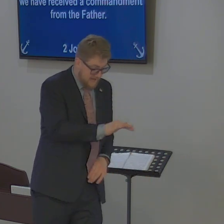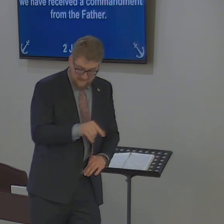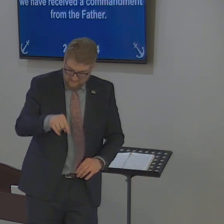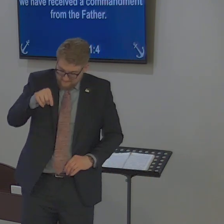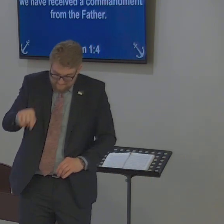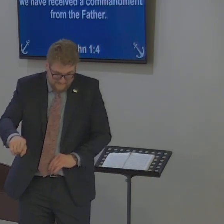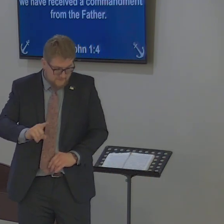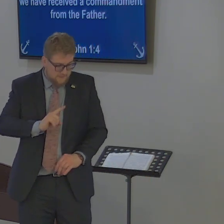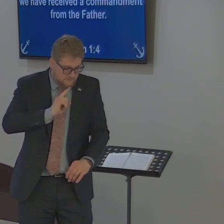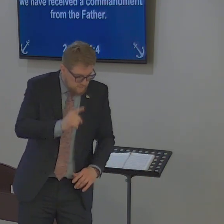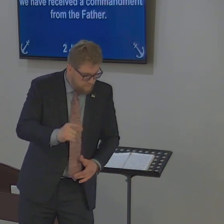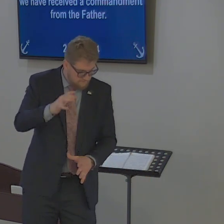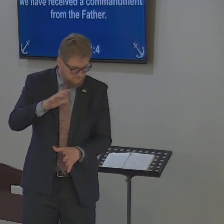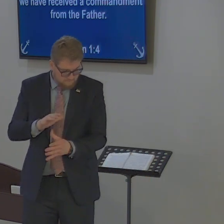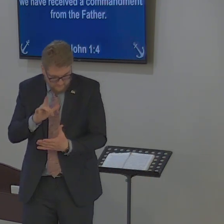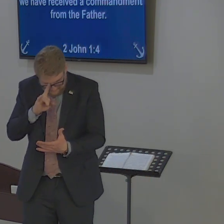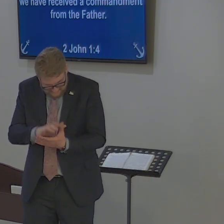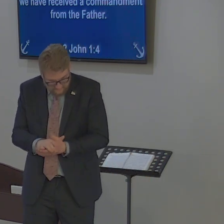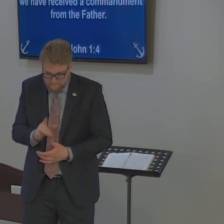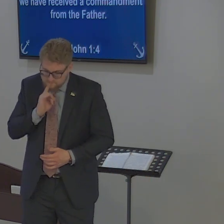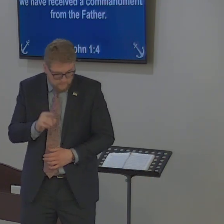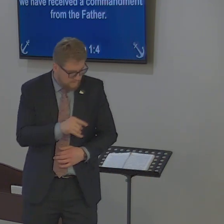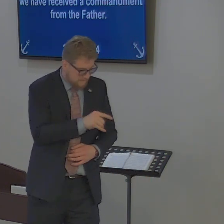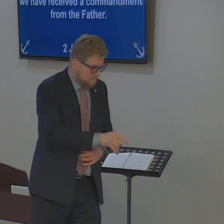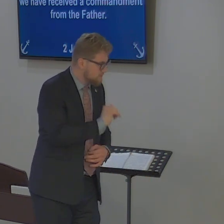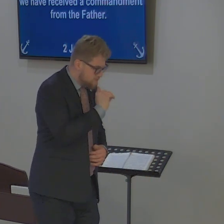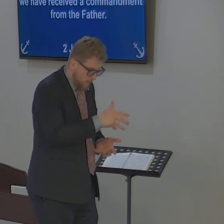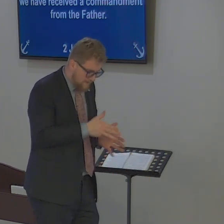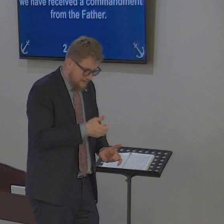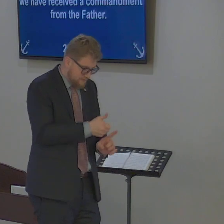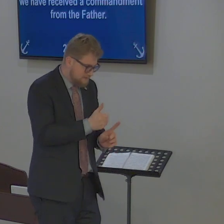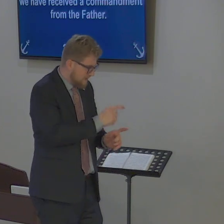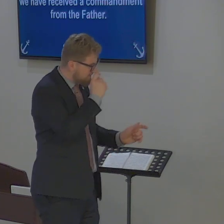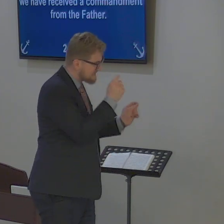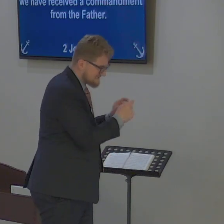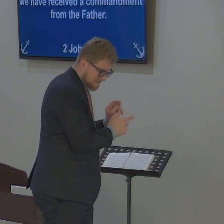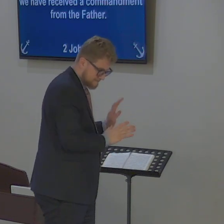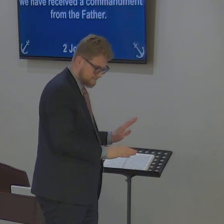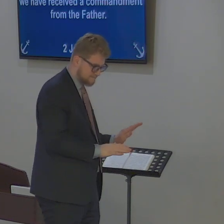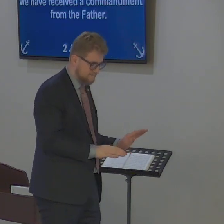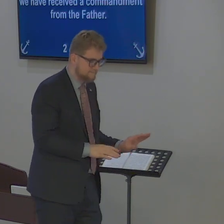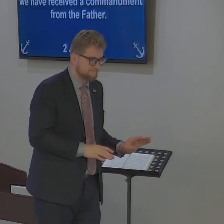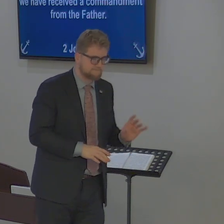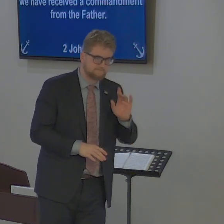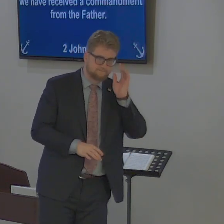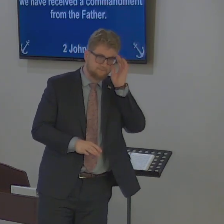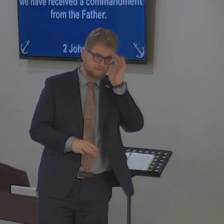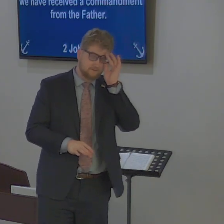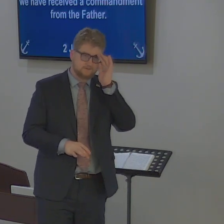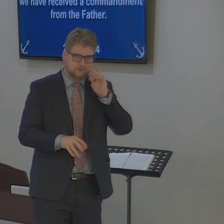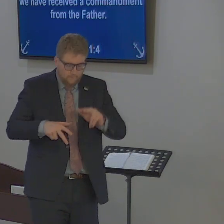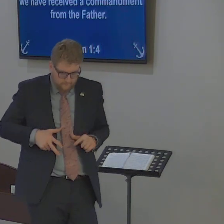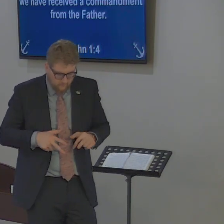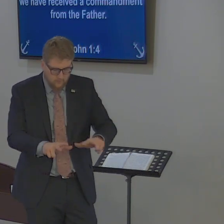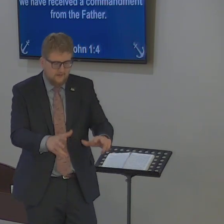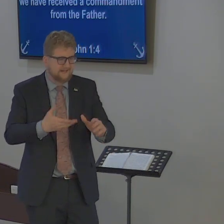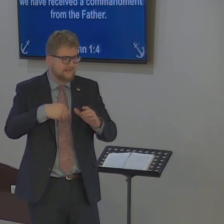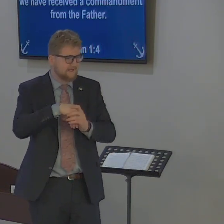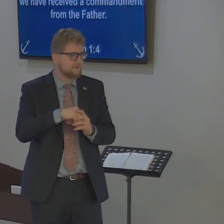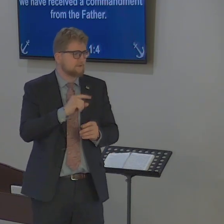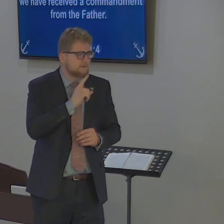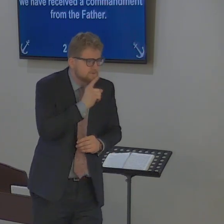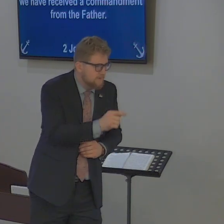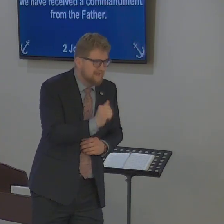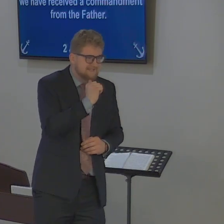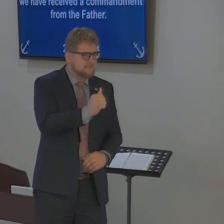was wholeheartedly so that they wouldn't be deceived. They wouldn't have any deception in their life. So this walking in that truth is not just knowing